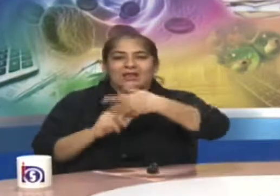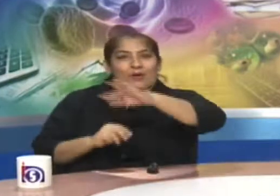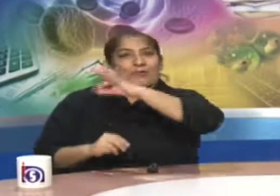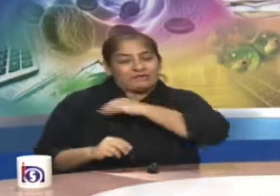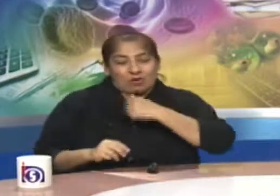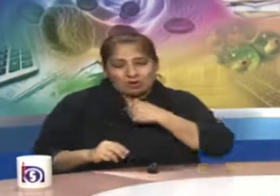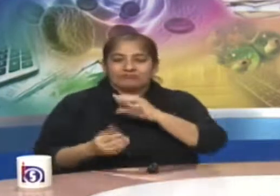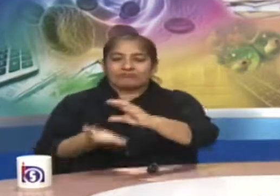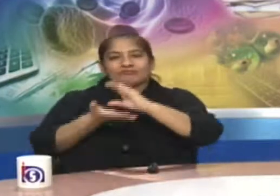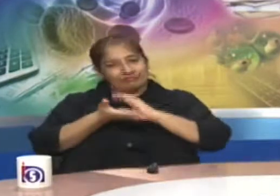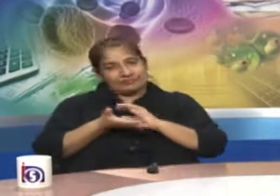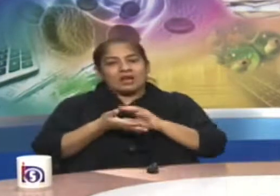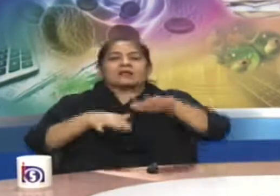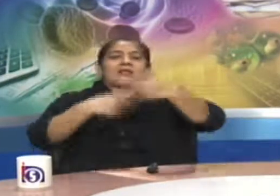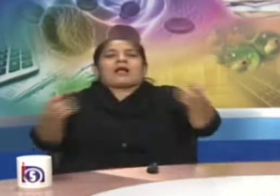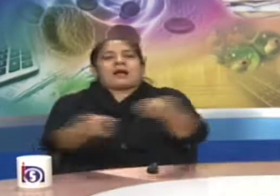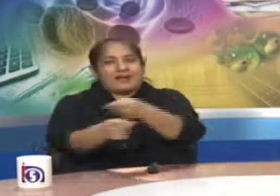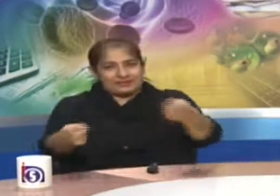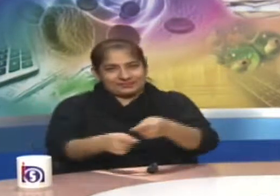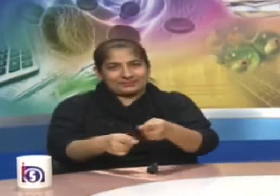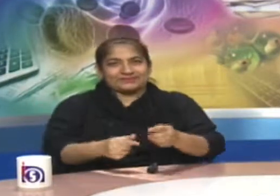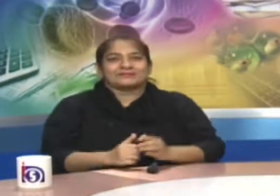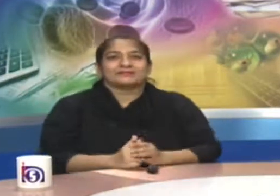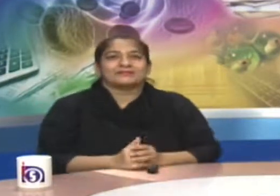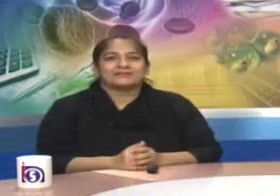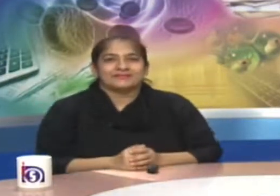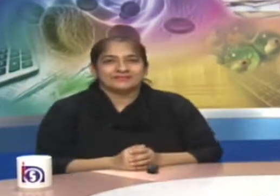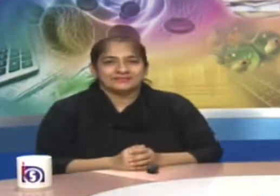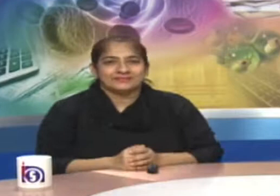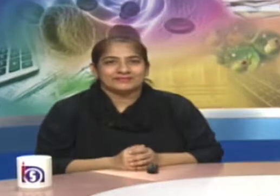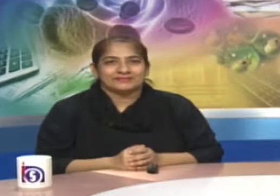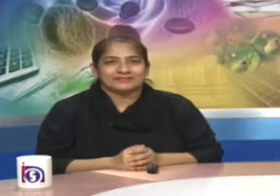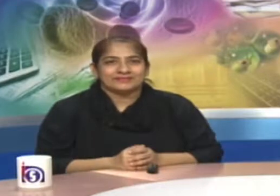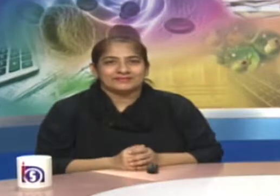and the sellers get payment after the end of the credit period.